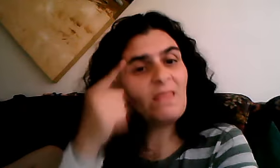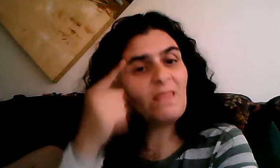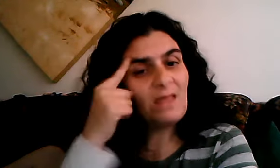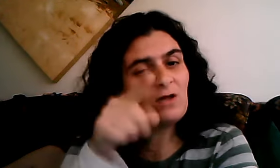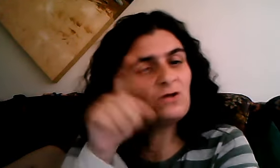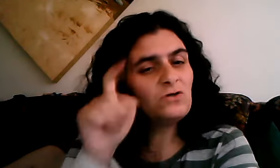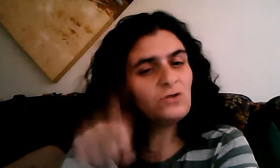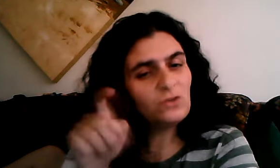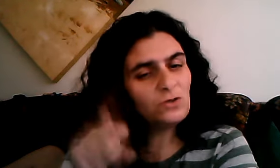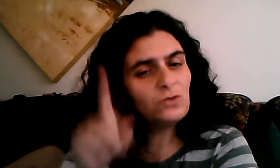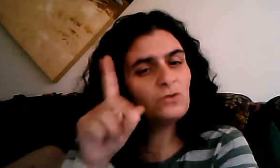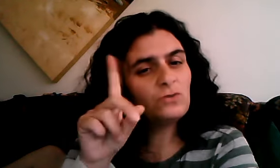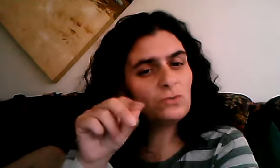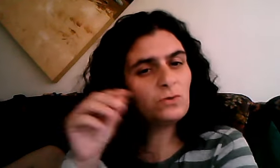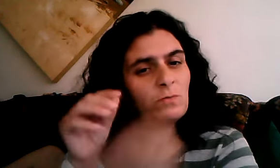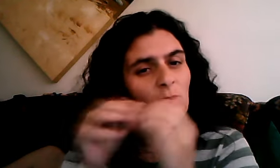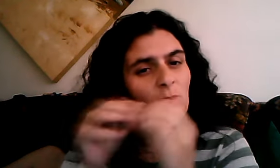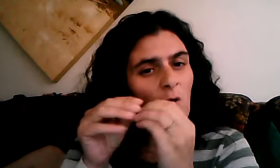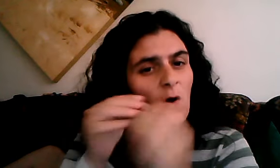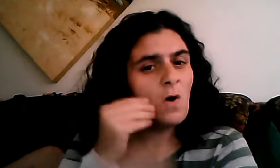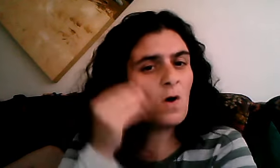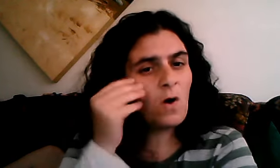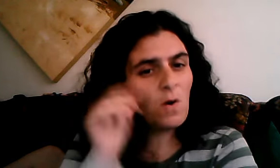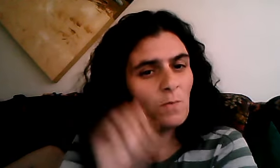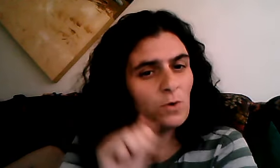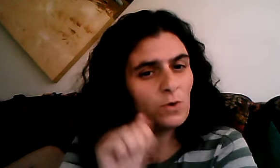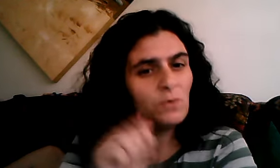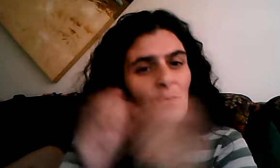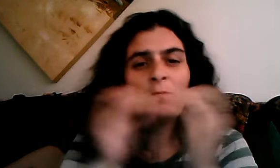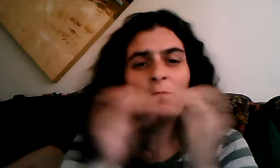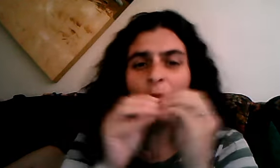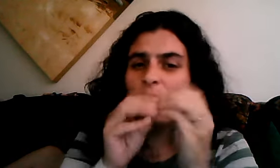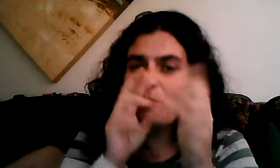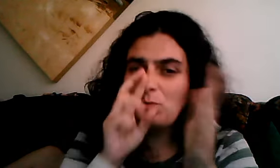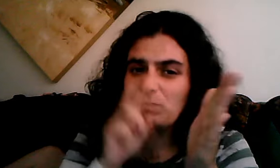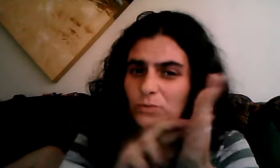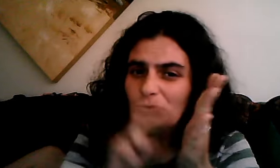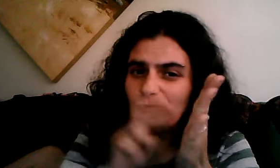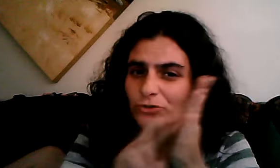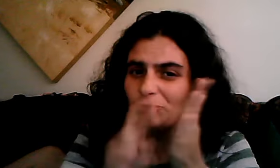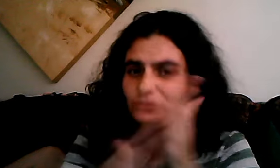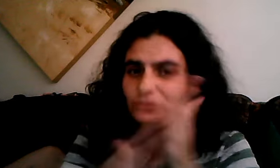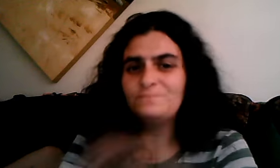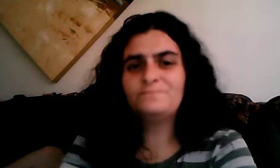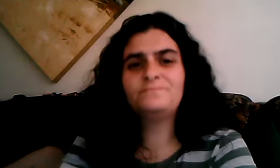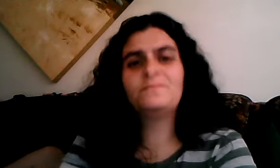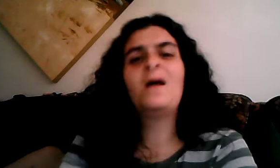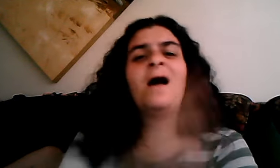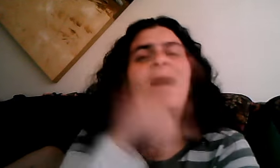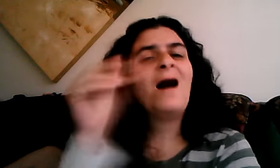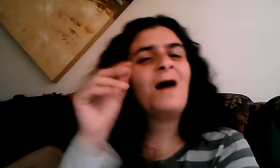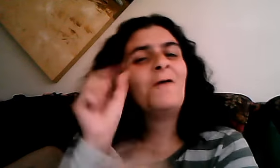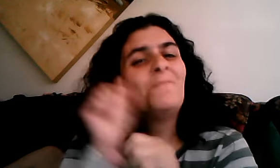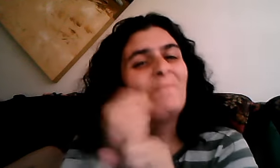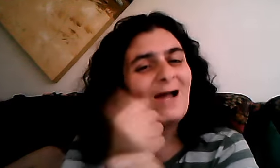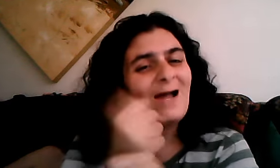It's my tail! There now. Dr. Gunterstein will make everything better. Come with me. I don't understand it. That